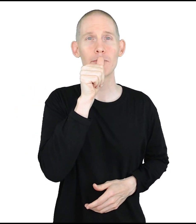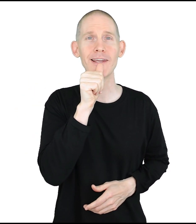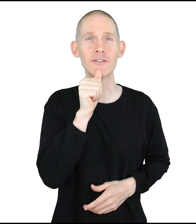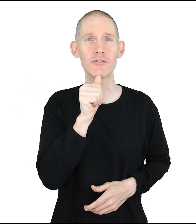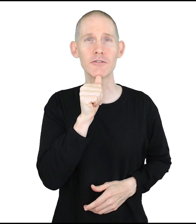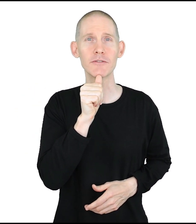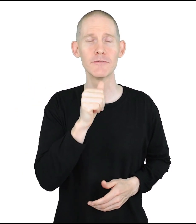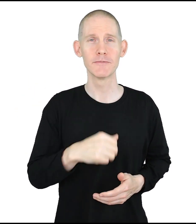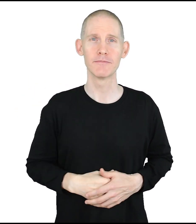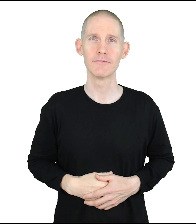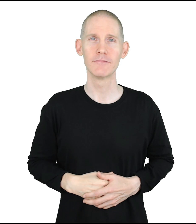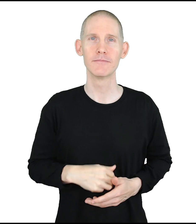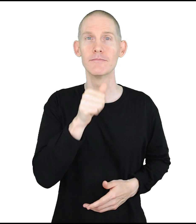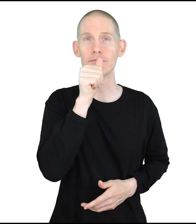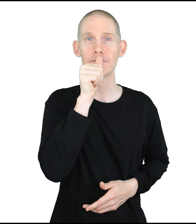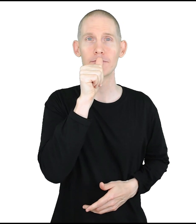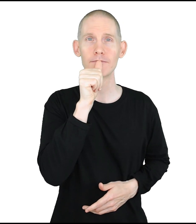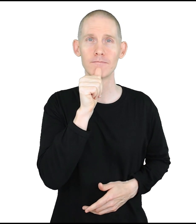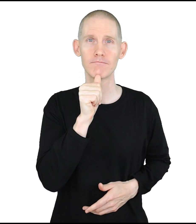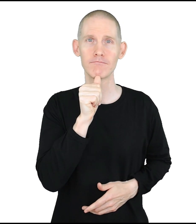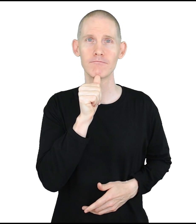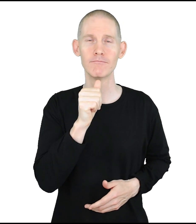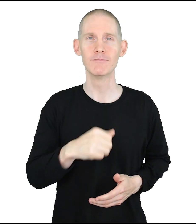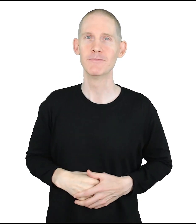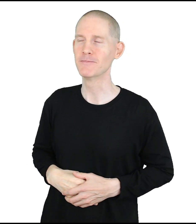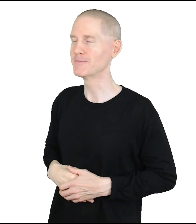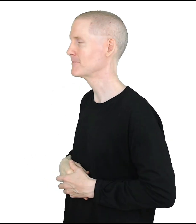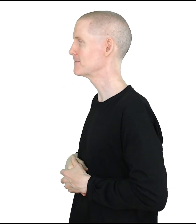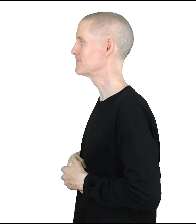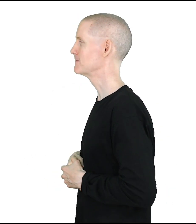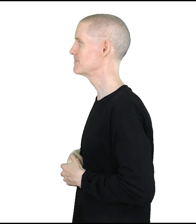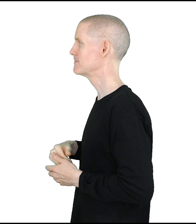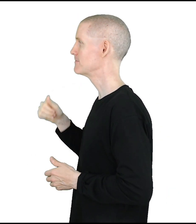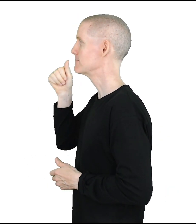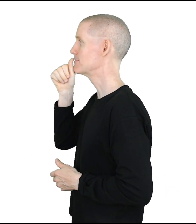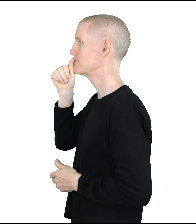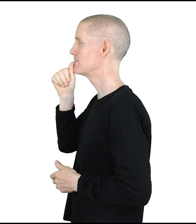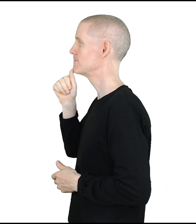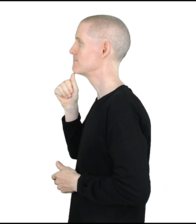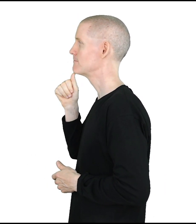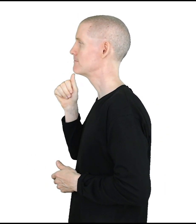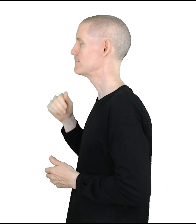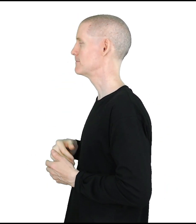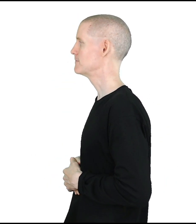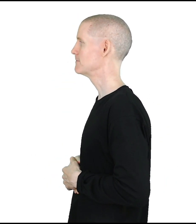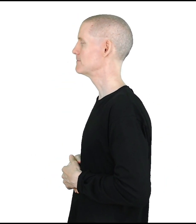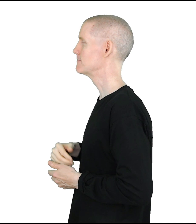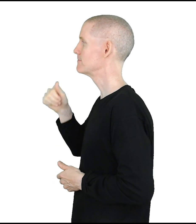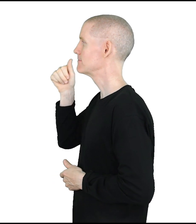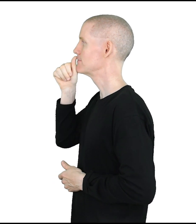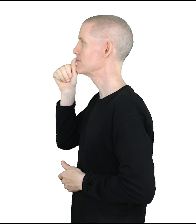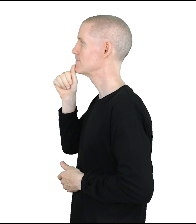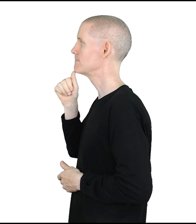here at our bottom lip. We're just going to go straight down. Patient. Now, it might be helpful to have a